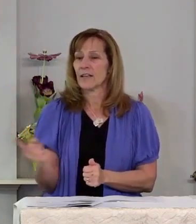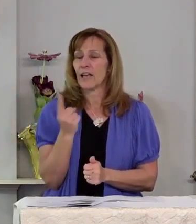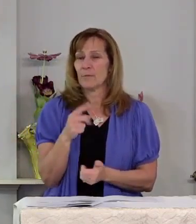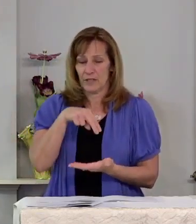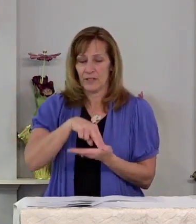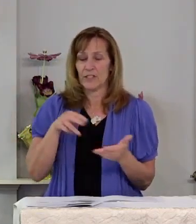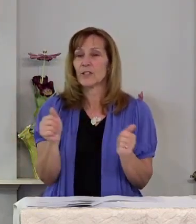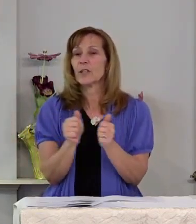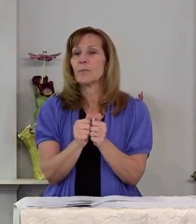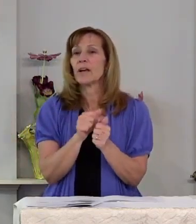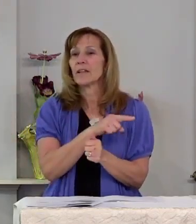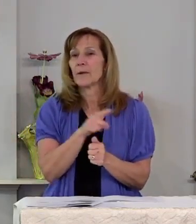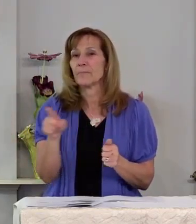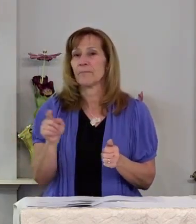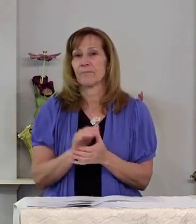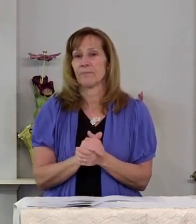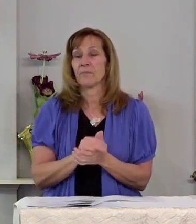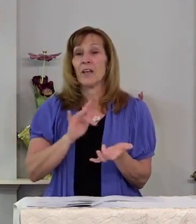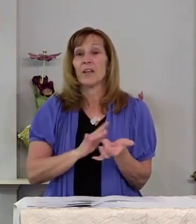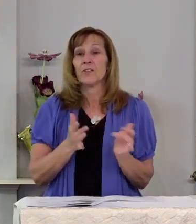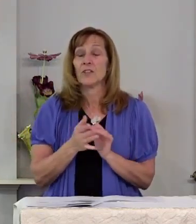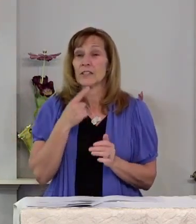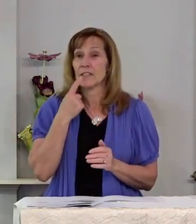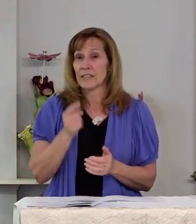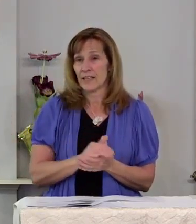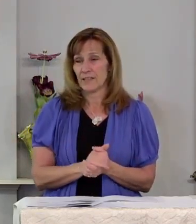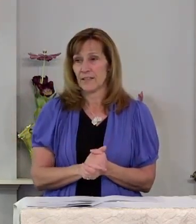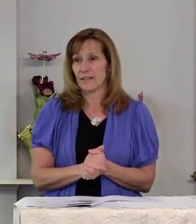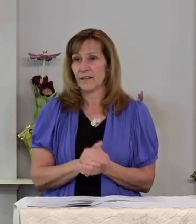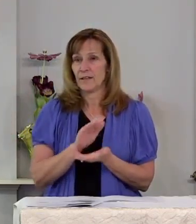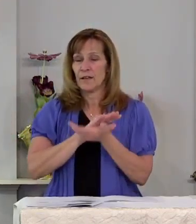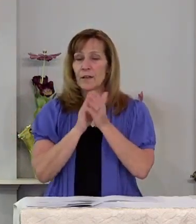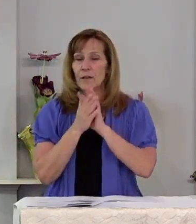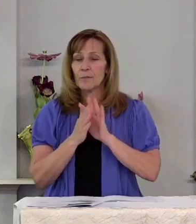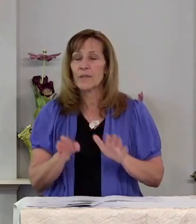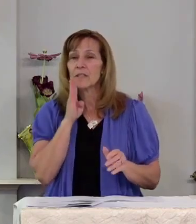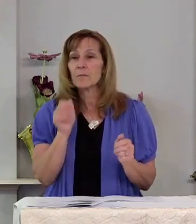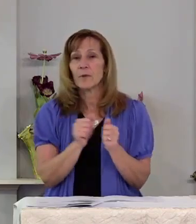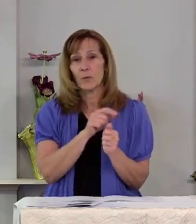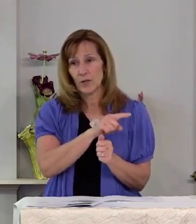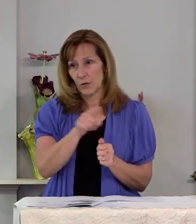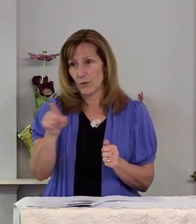among them. Jesus said, "Peace be with you."